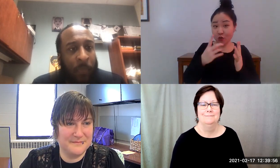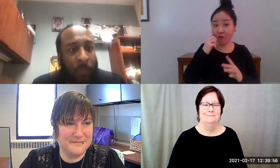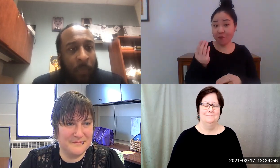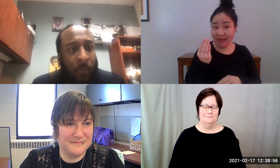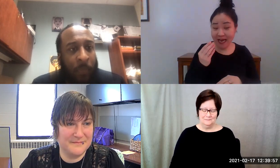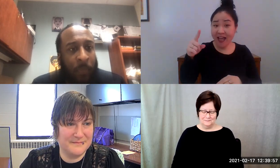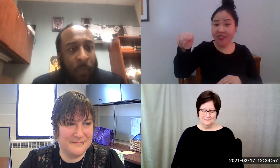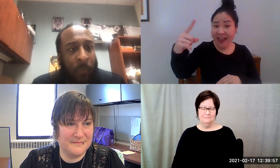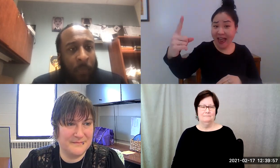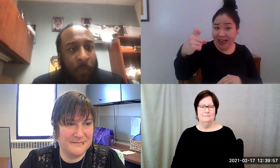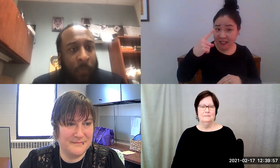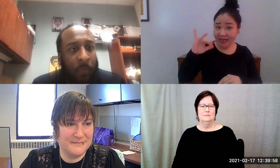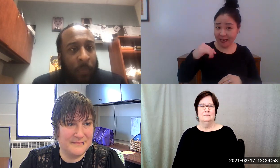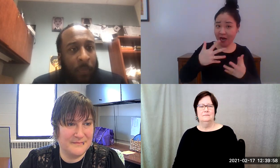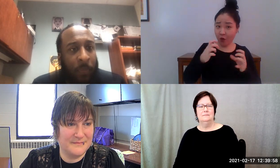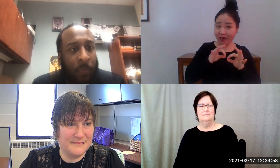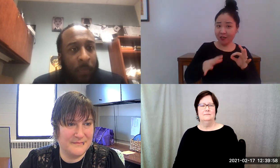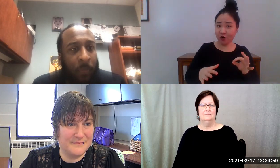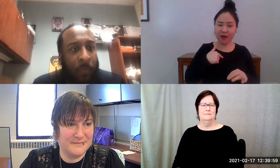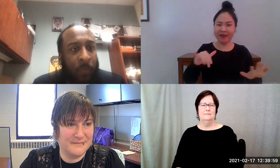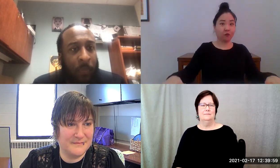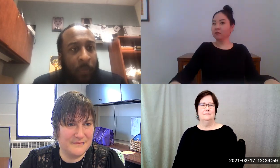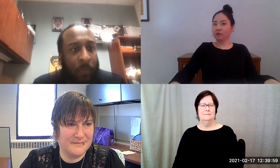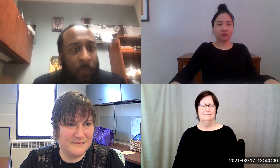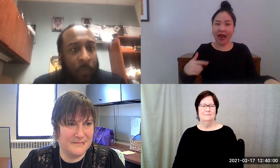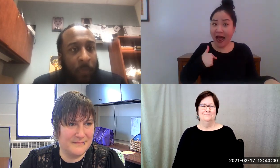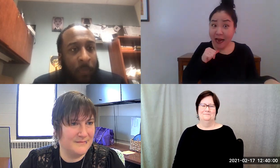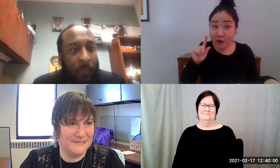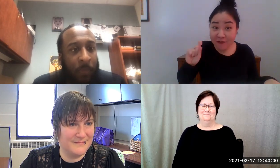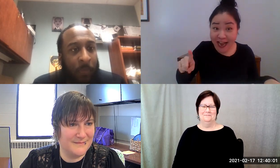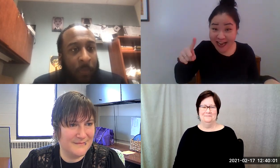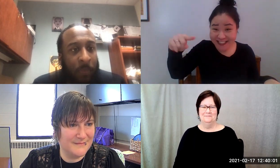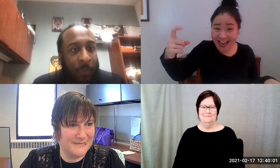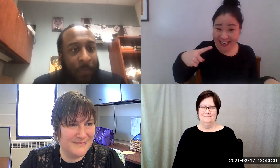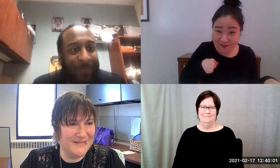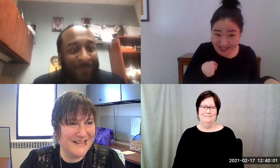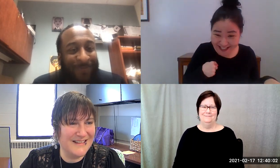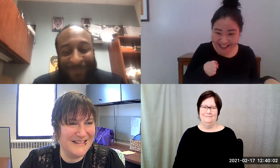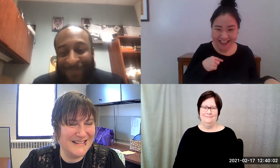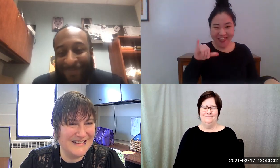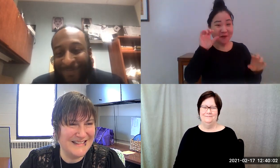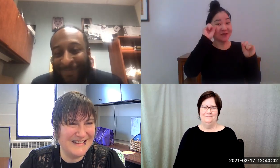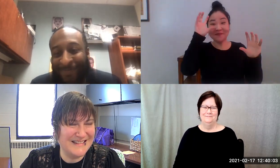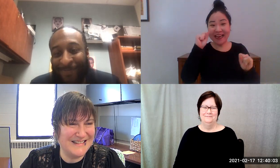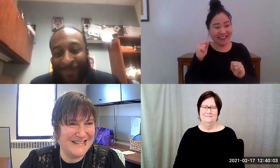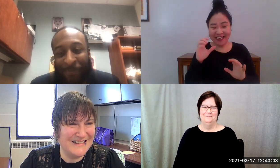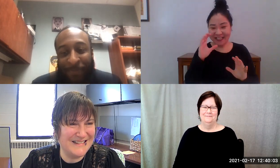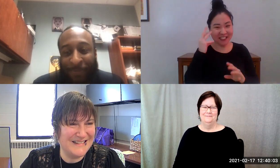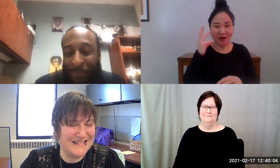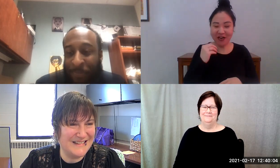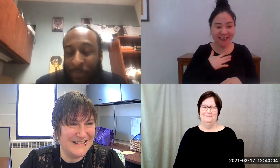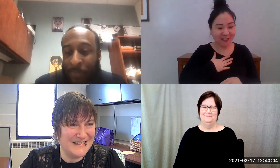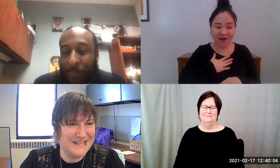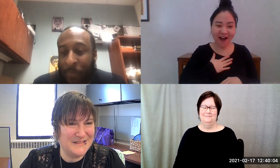meeting scheduled for Monday. They asked me if I wanted an interpreter. I'm like, I don't have that. They asked me. That was an